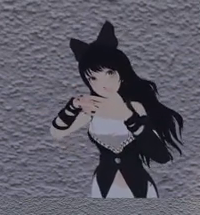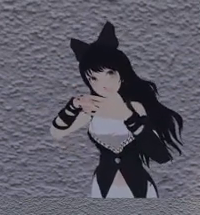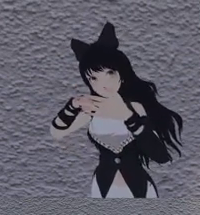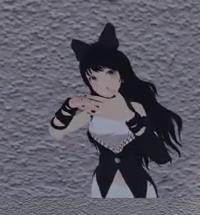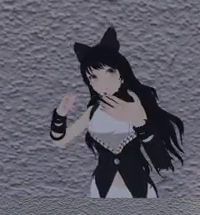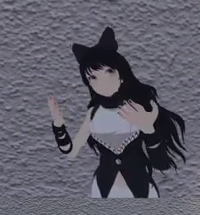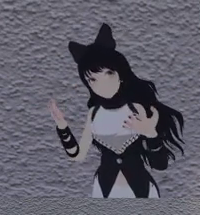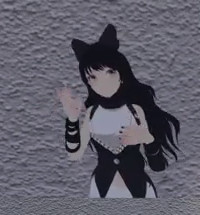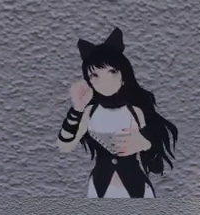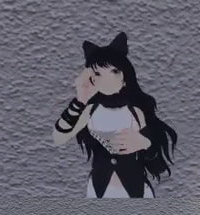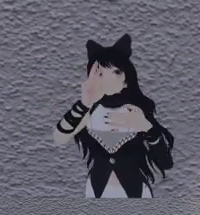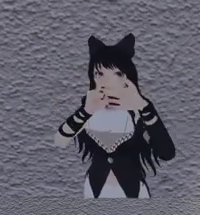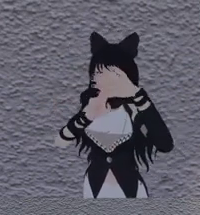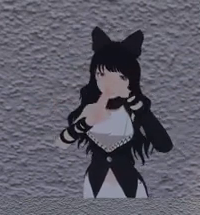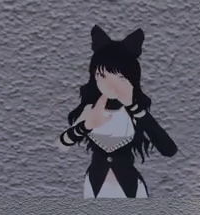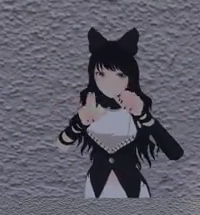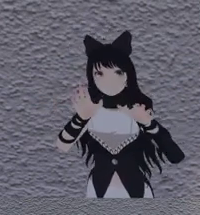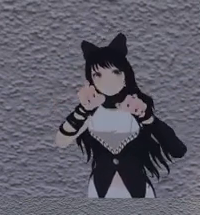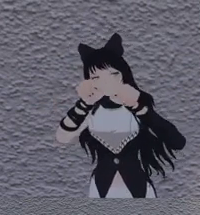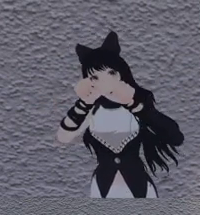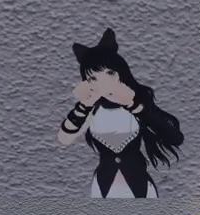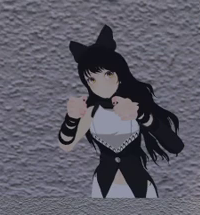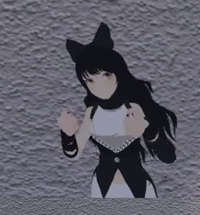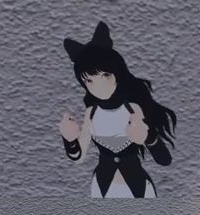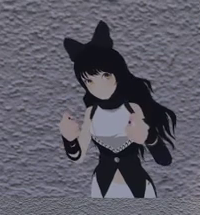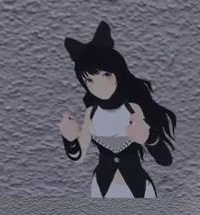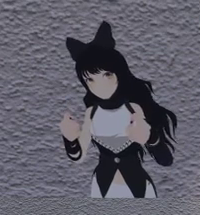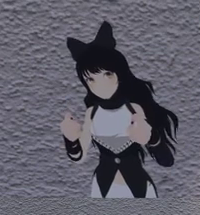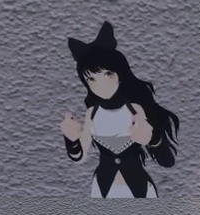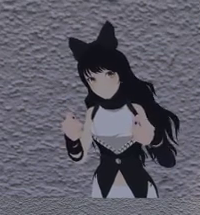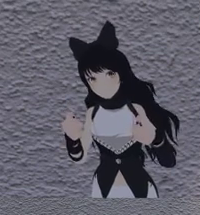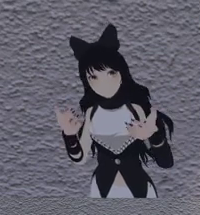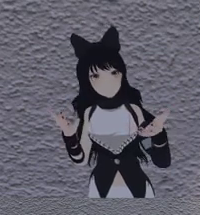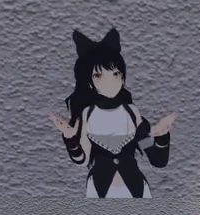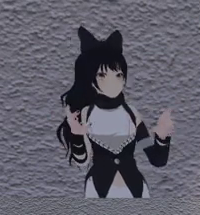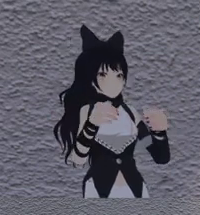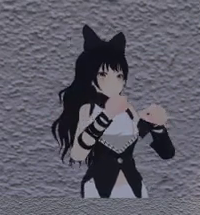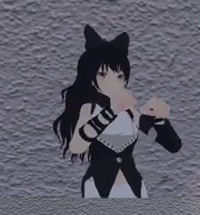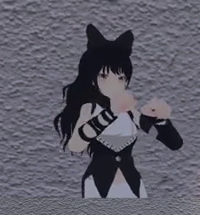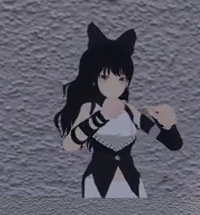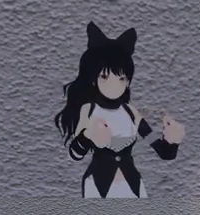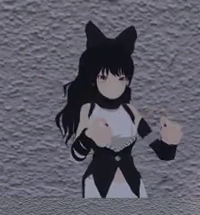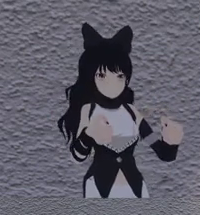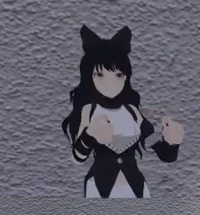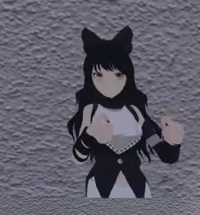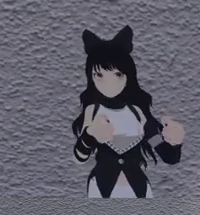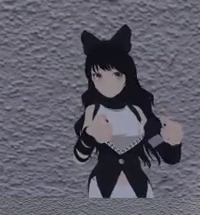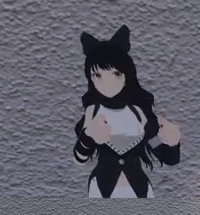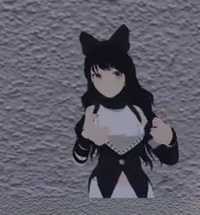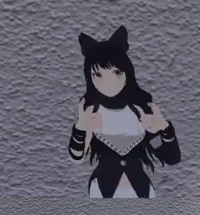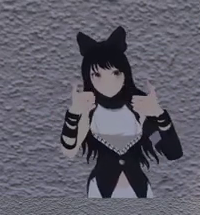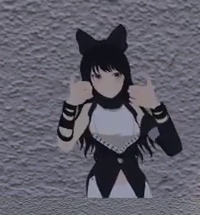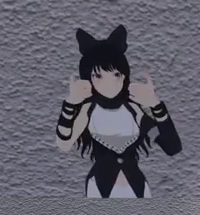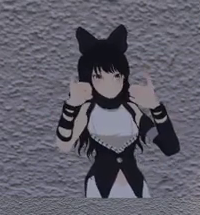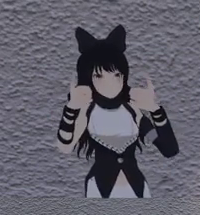So that's a sign, break, like that. And then the other one is just break, like you broke something, break.